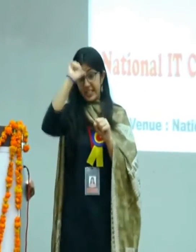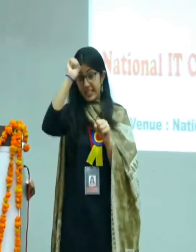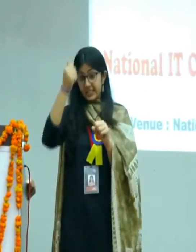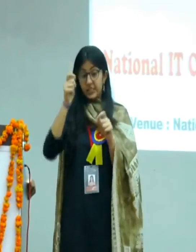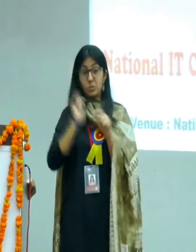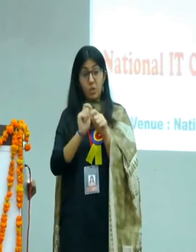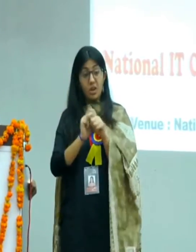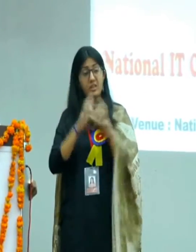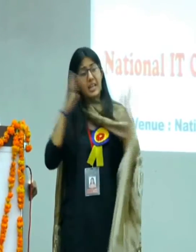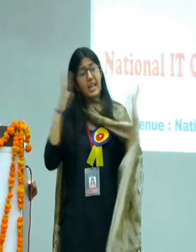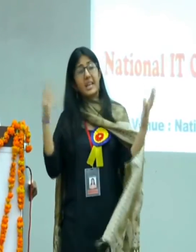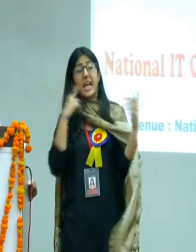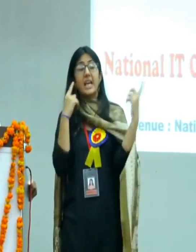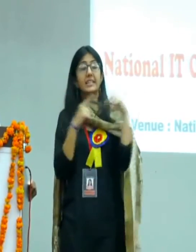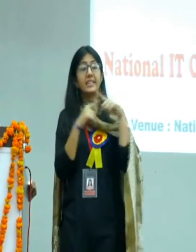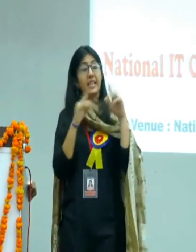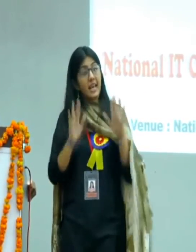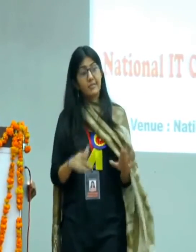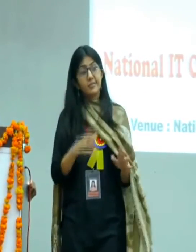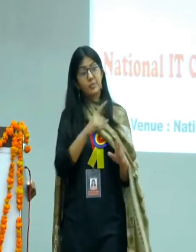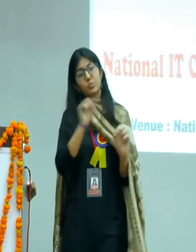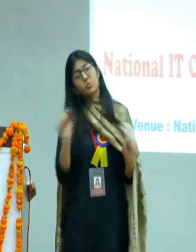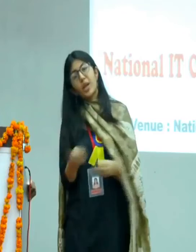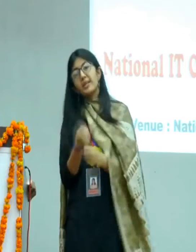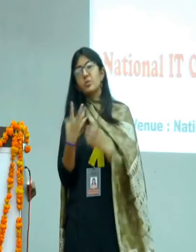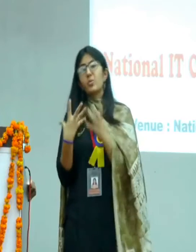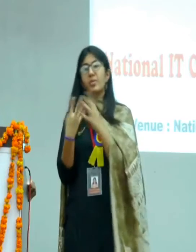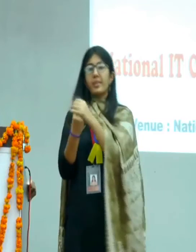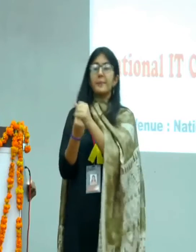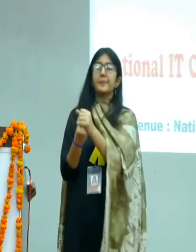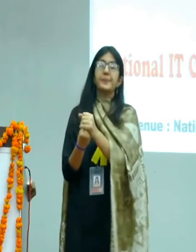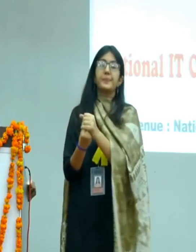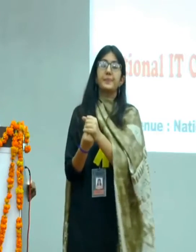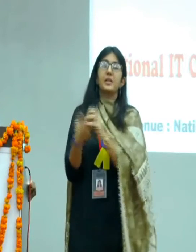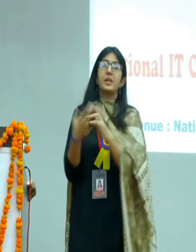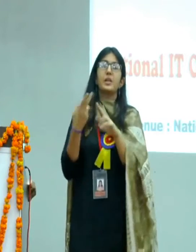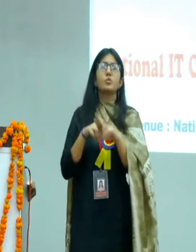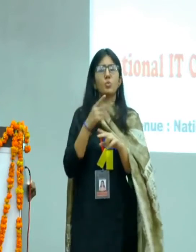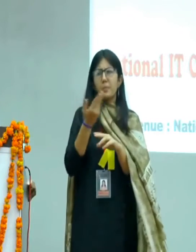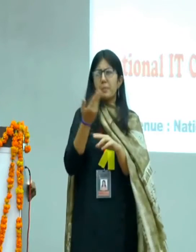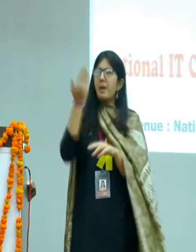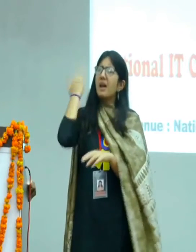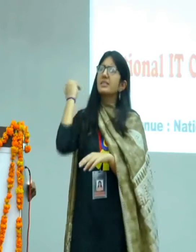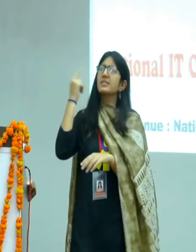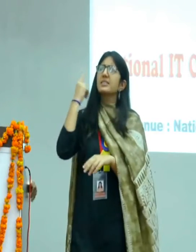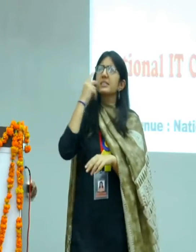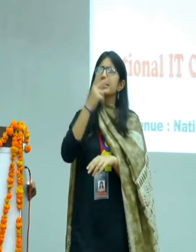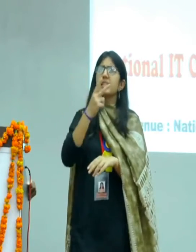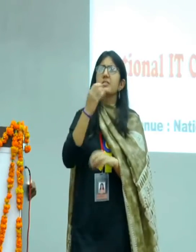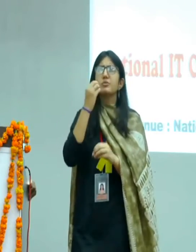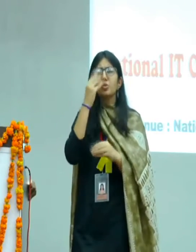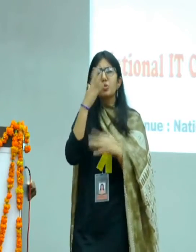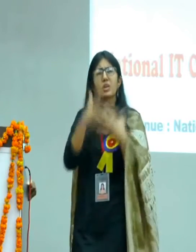dominating in IT world, no doubt. And if you go a little bit back, few thousand years